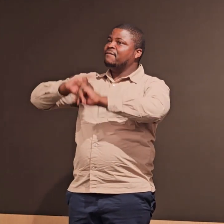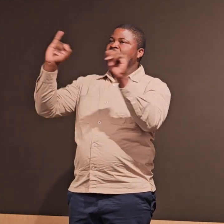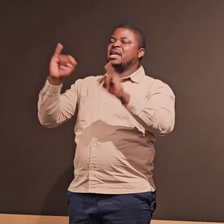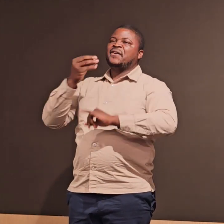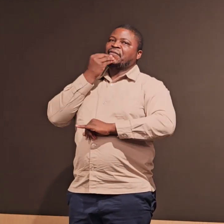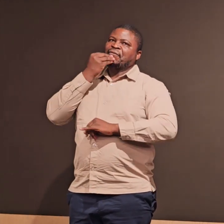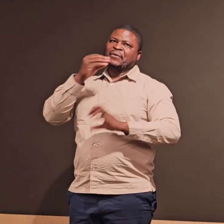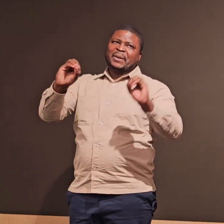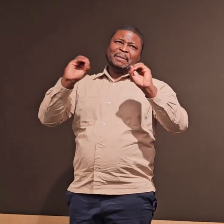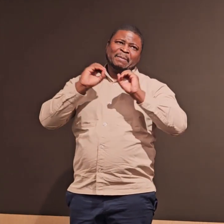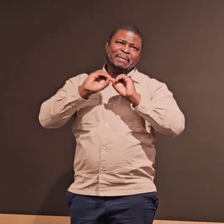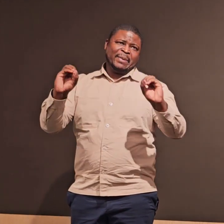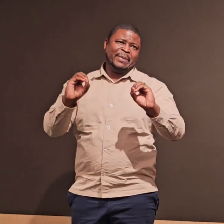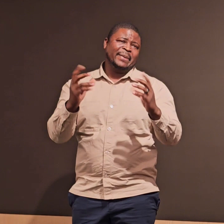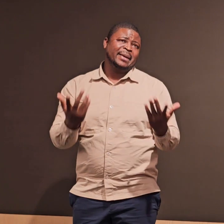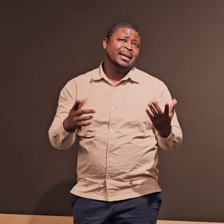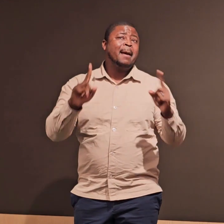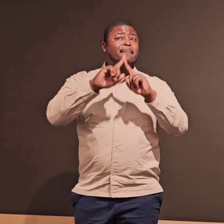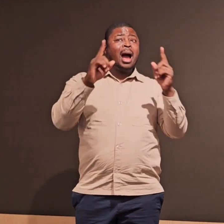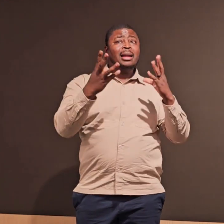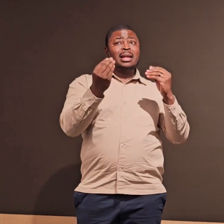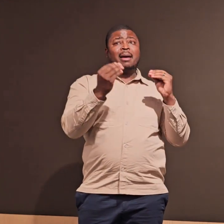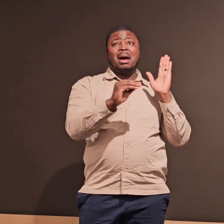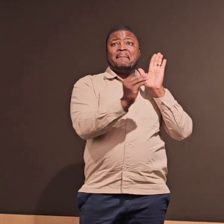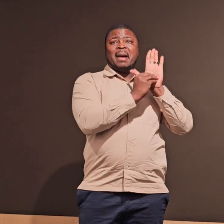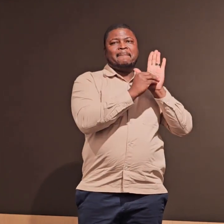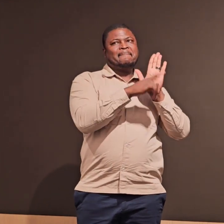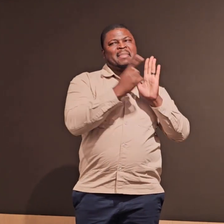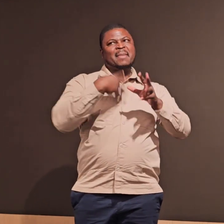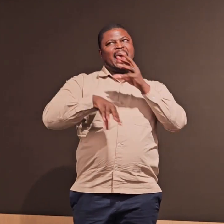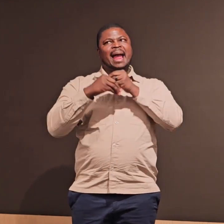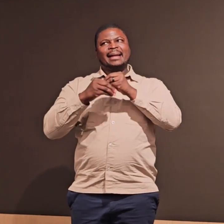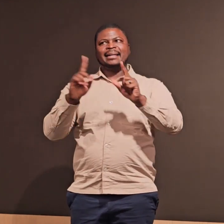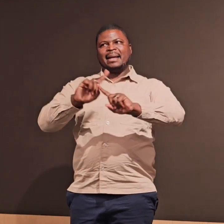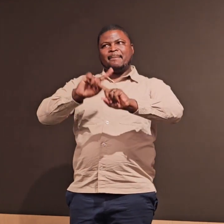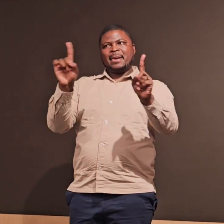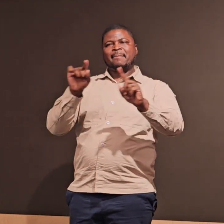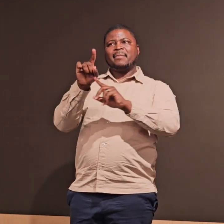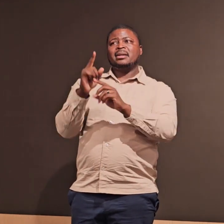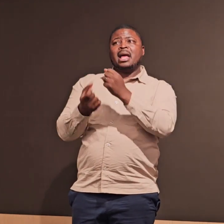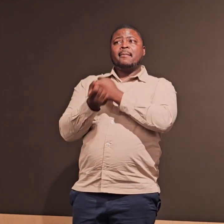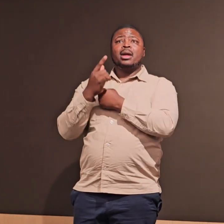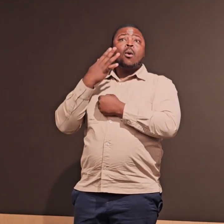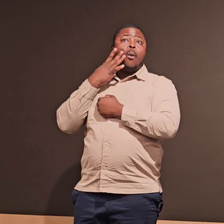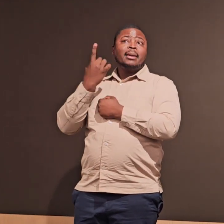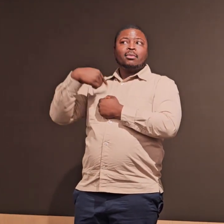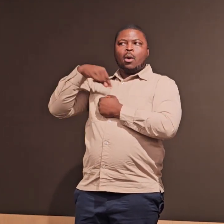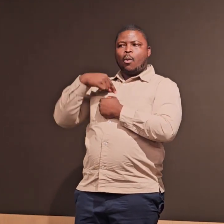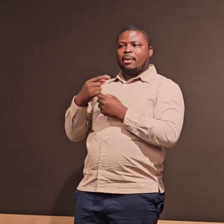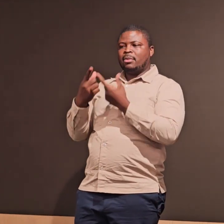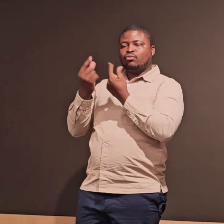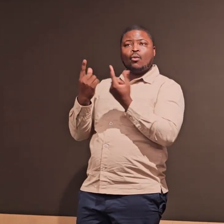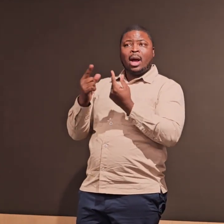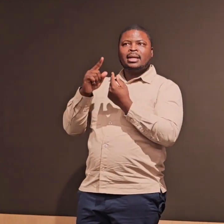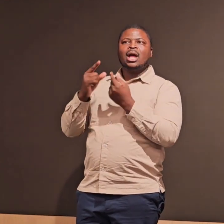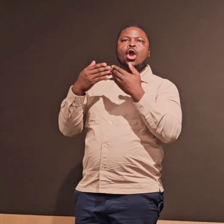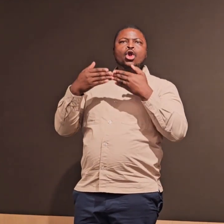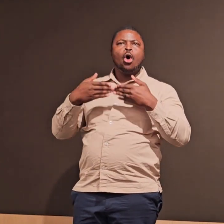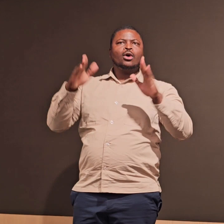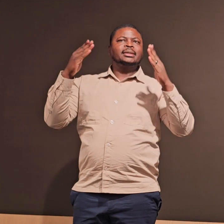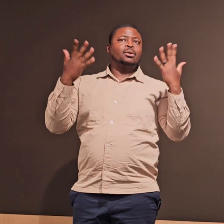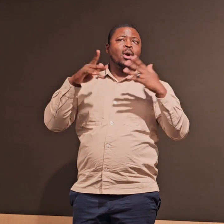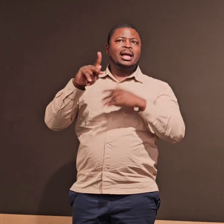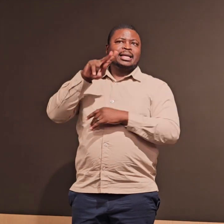food insecure. So these figures should not be added, which was what was also happening when we had been launching in KwaZulu-Natal. People were